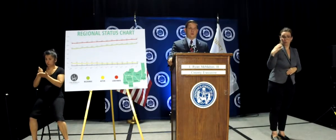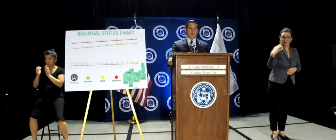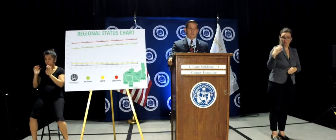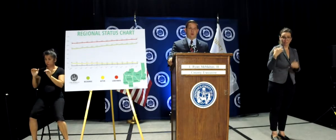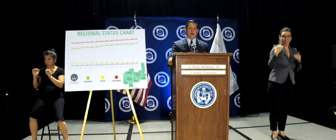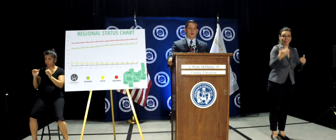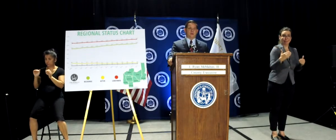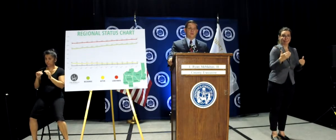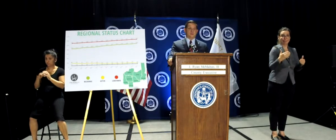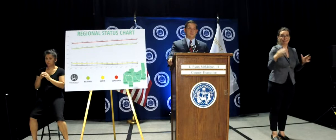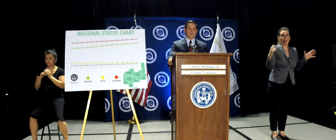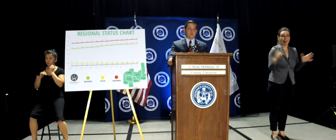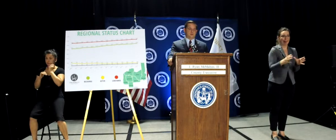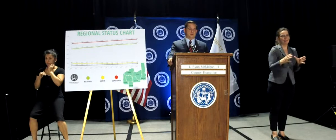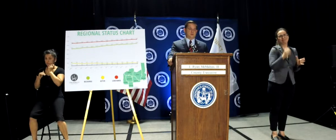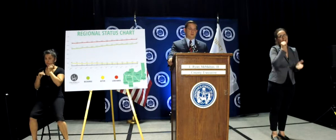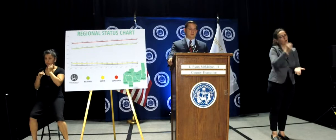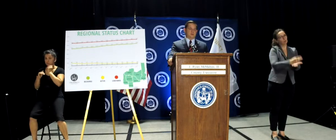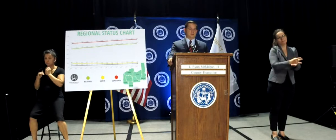a football around at a park. It's